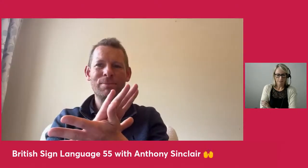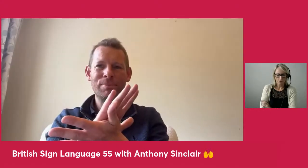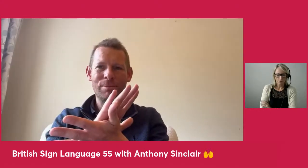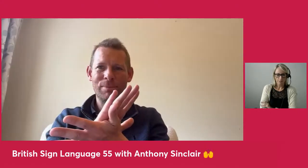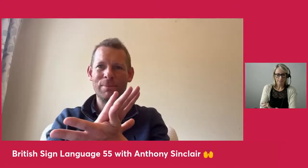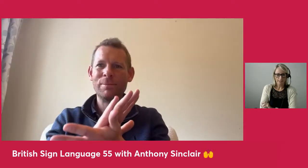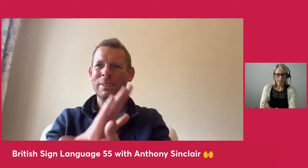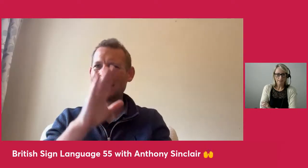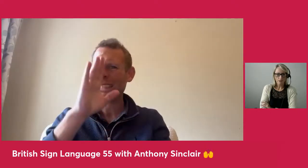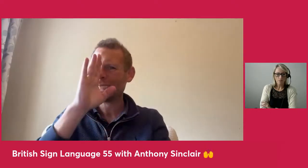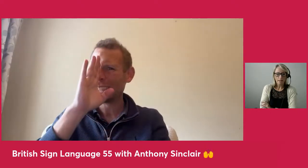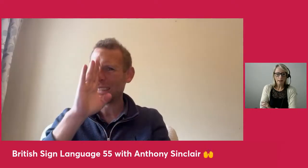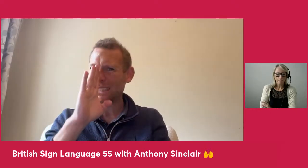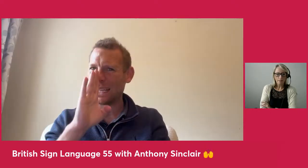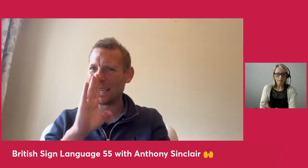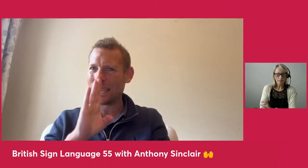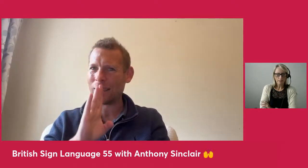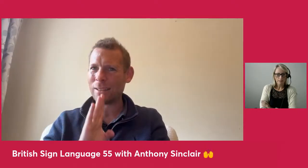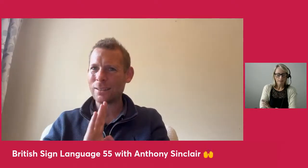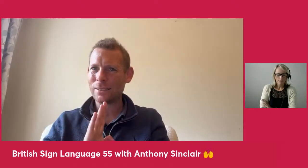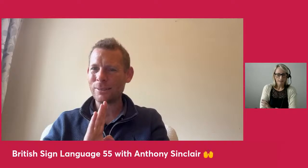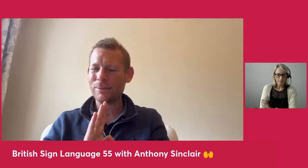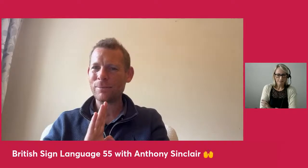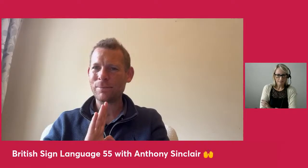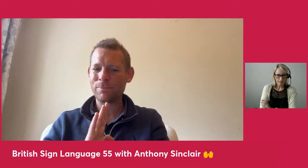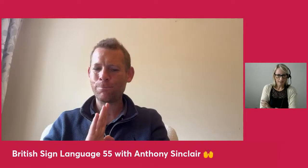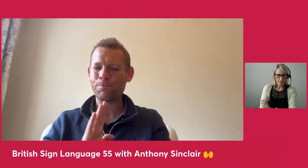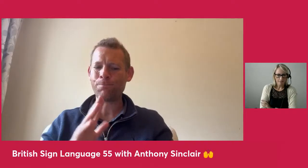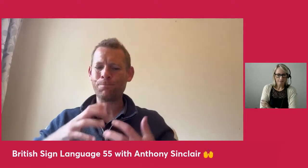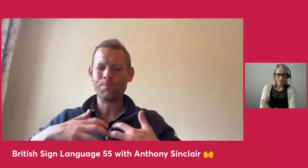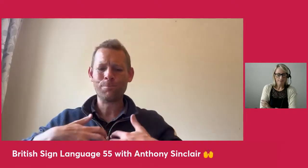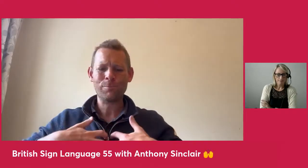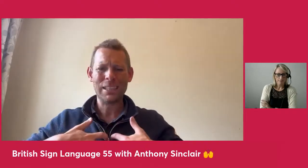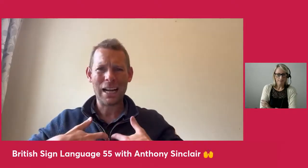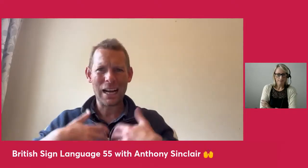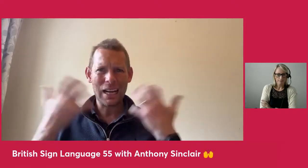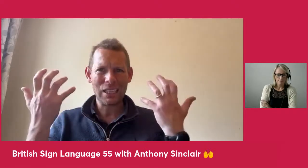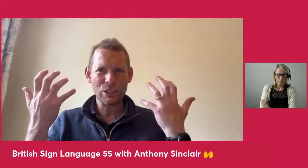So let's go over these again. That was happy and sad,